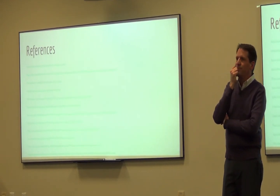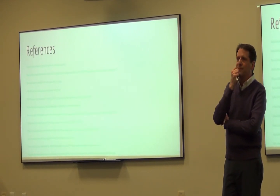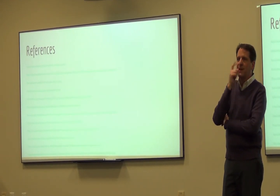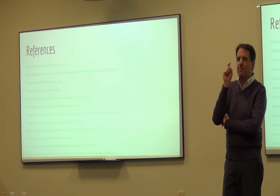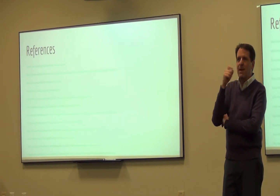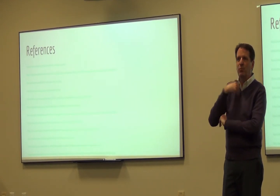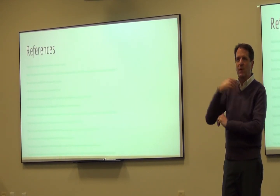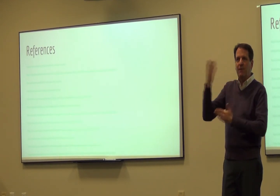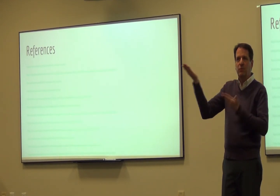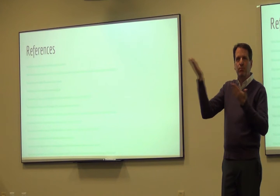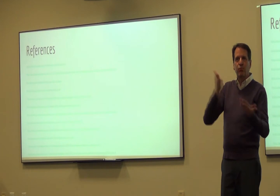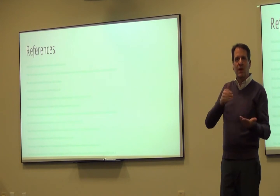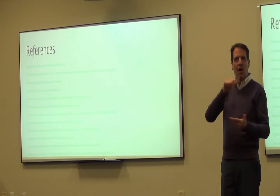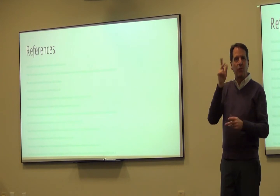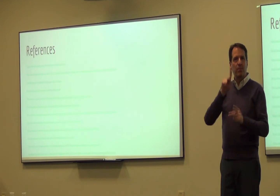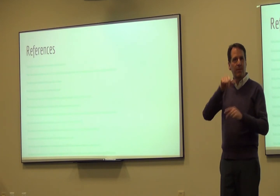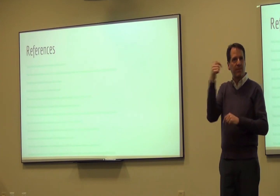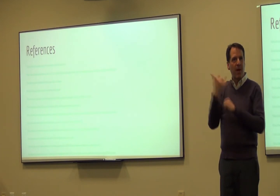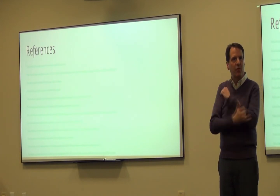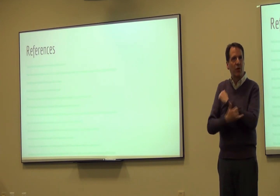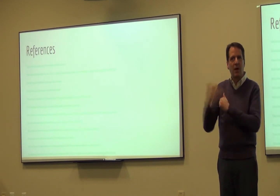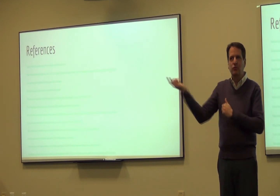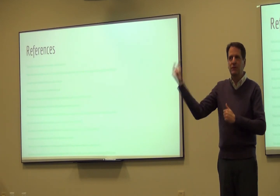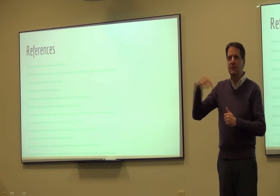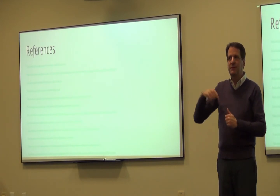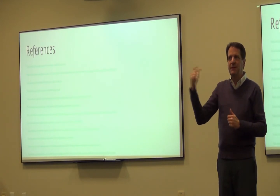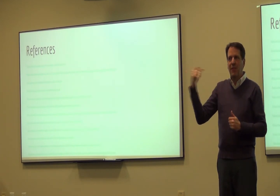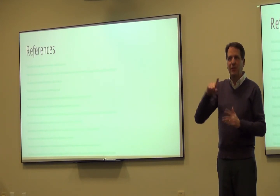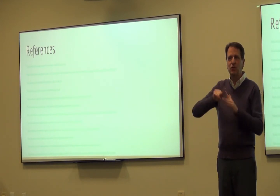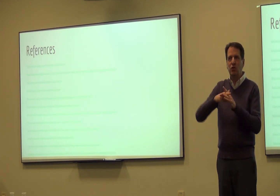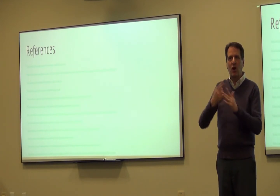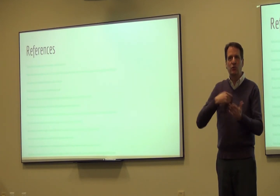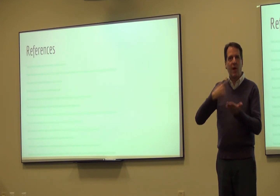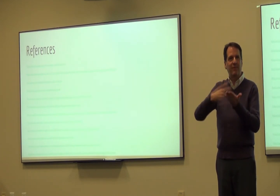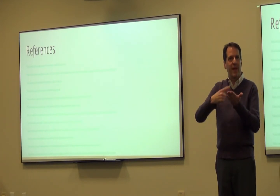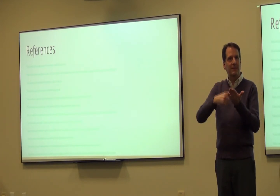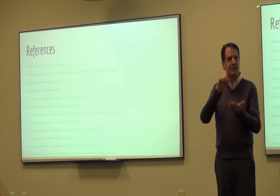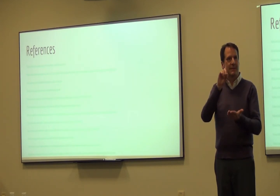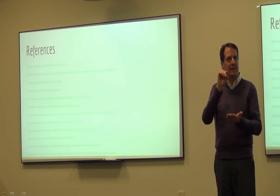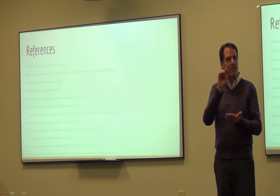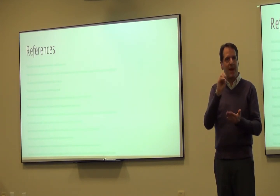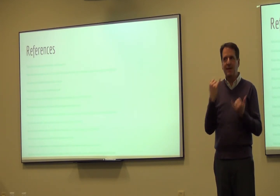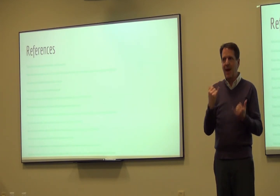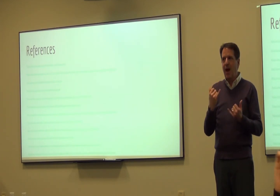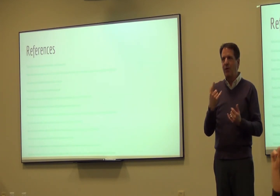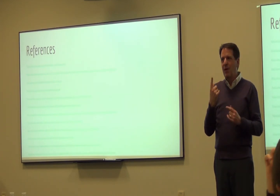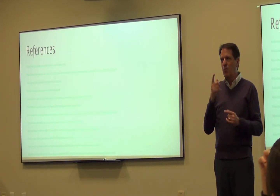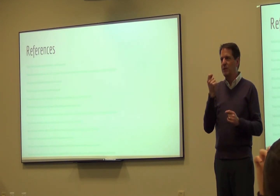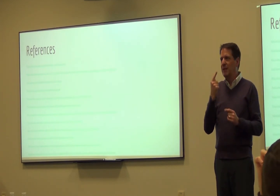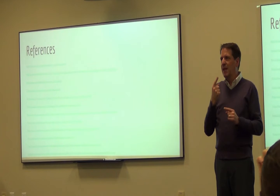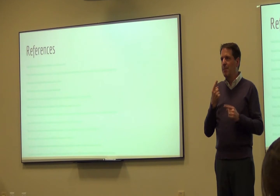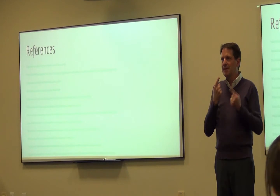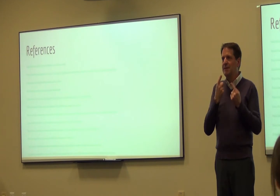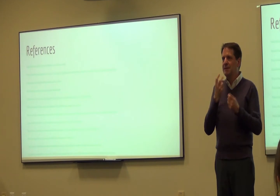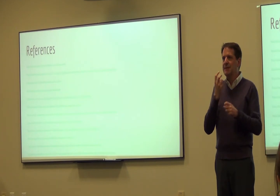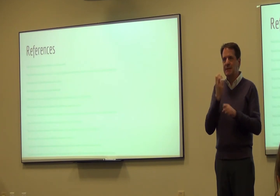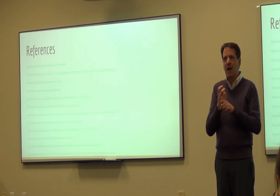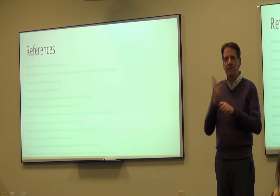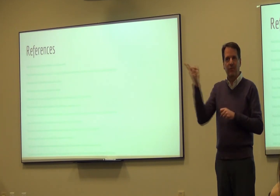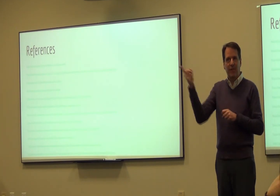on that and think about maybe bringing in more immigrants from other countries to start having the discussion and the debate as to what that